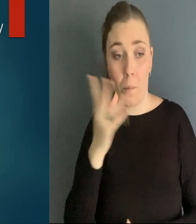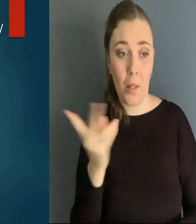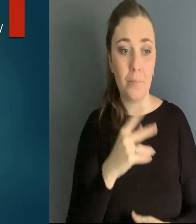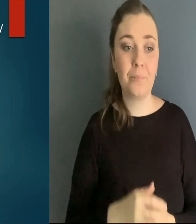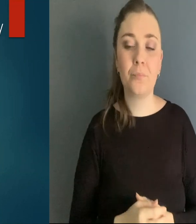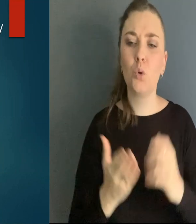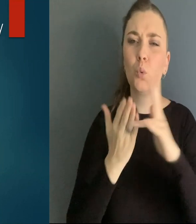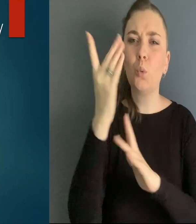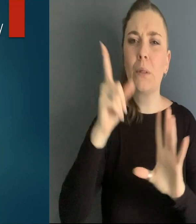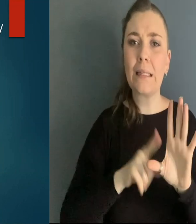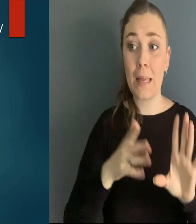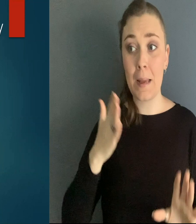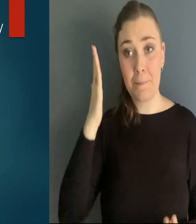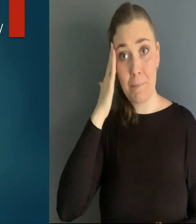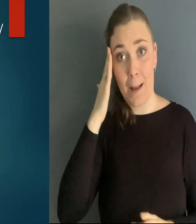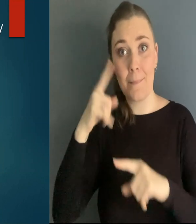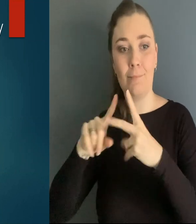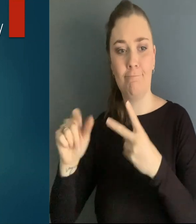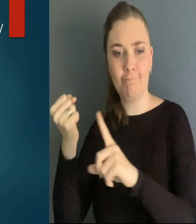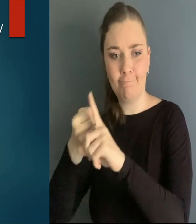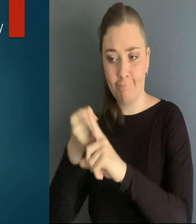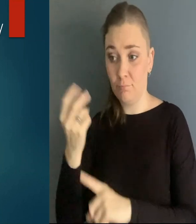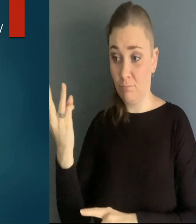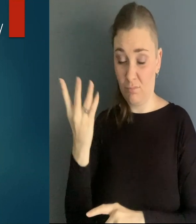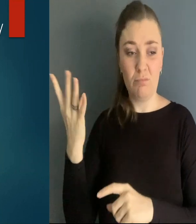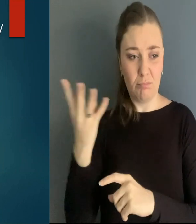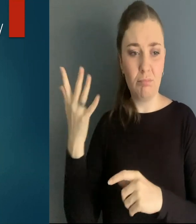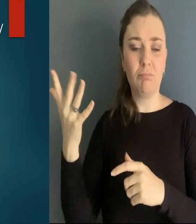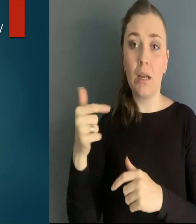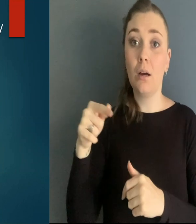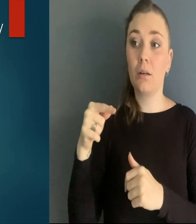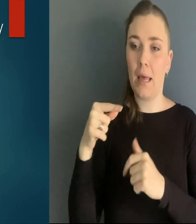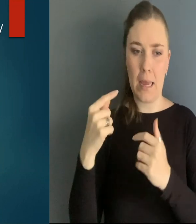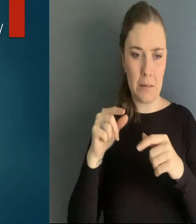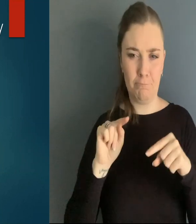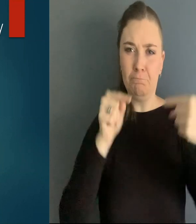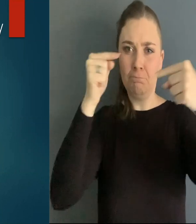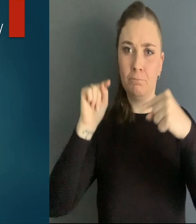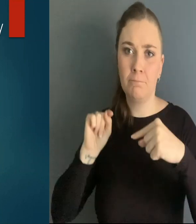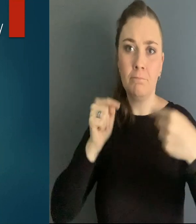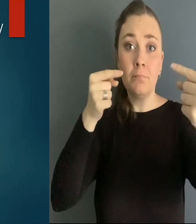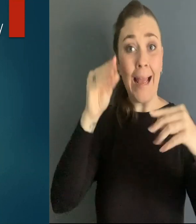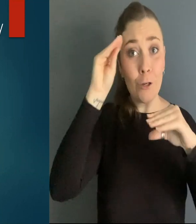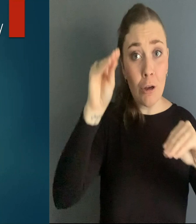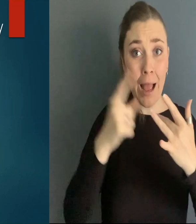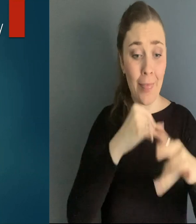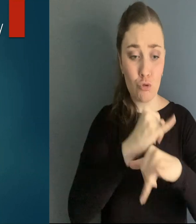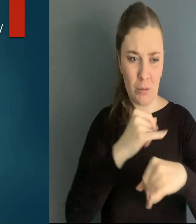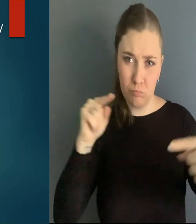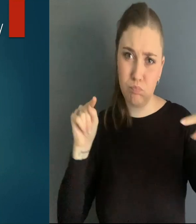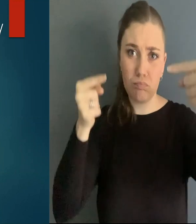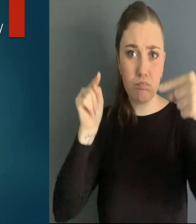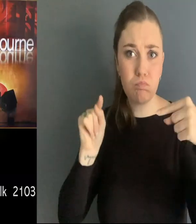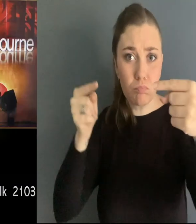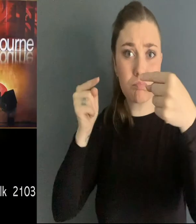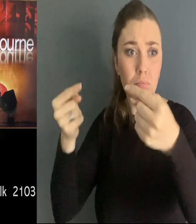the years mum and my advocates took on the education and other institutions to give me the best opportunities to learn and engage